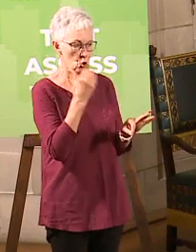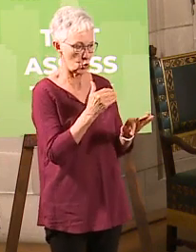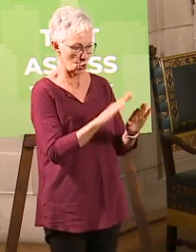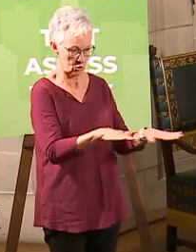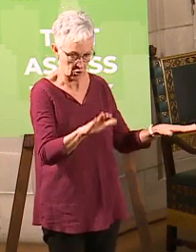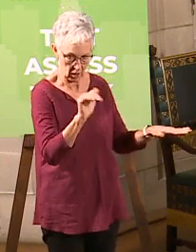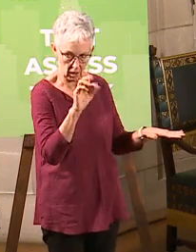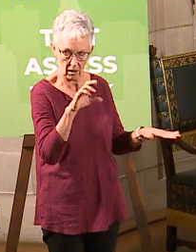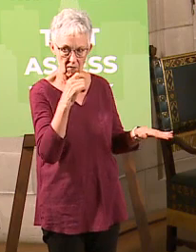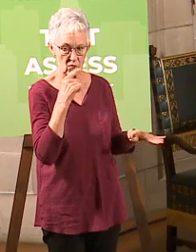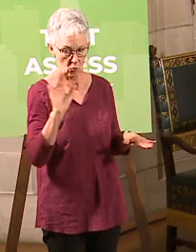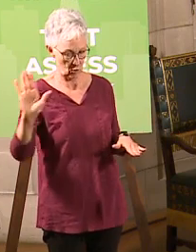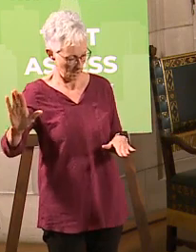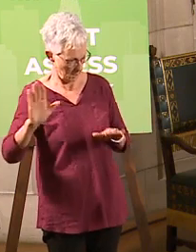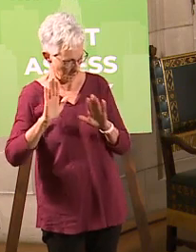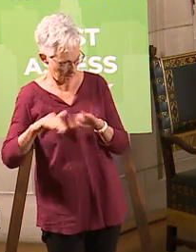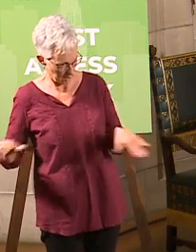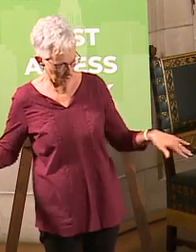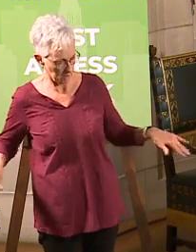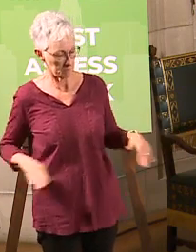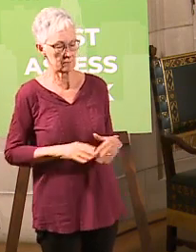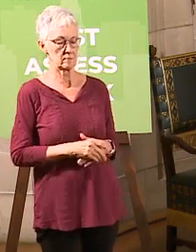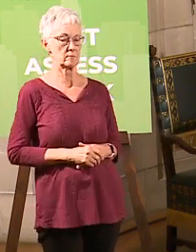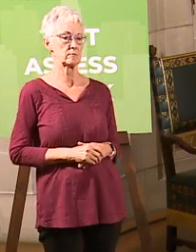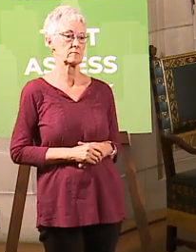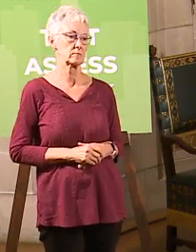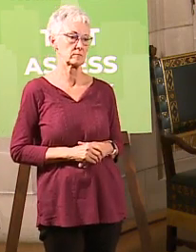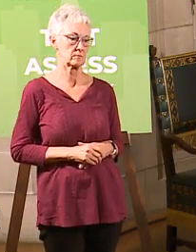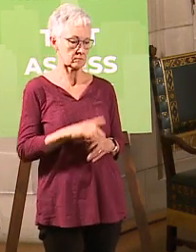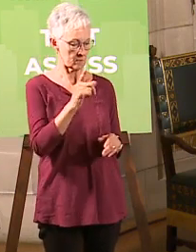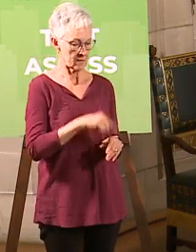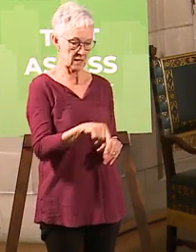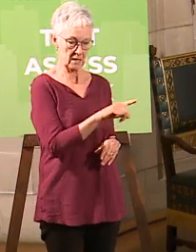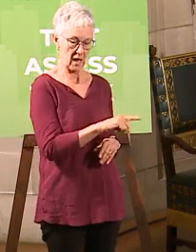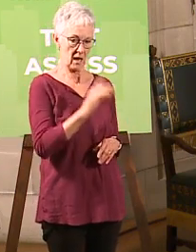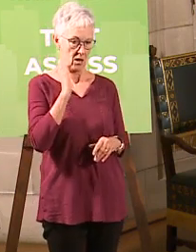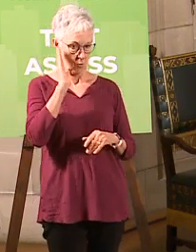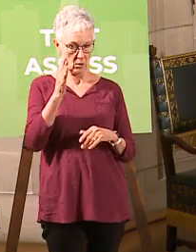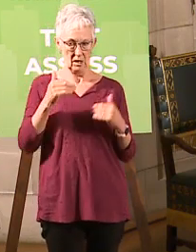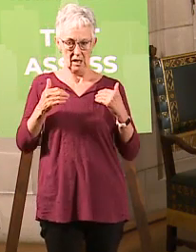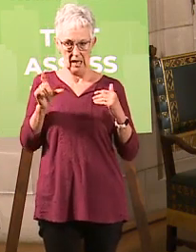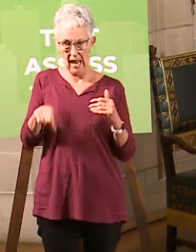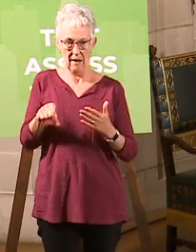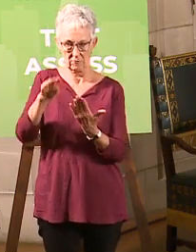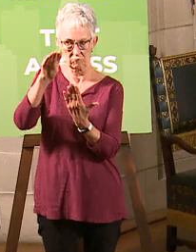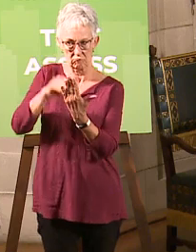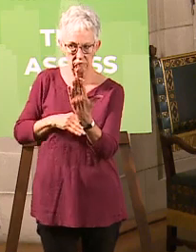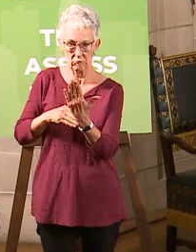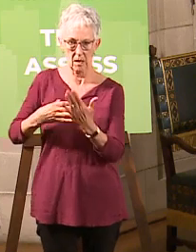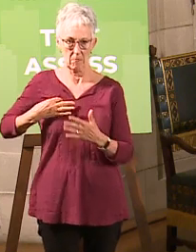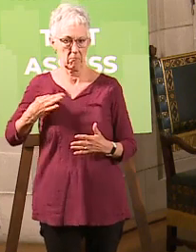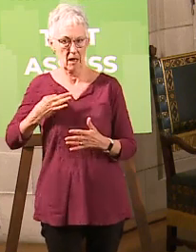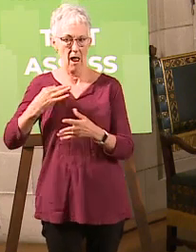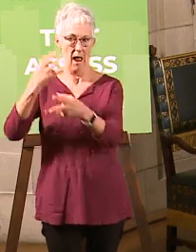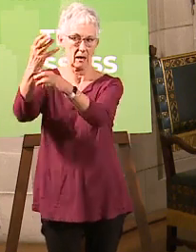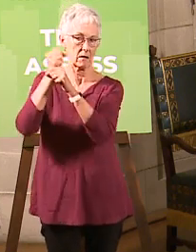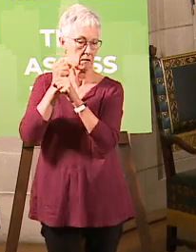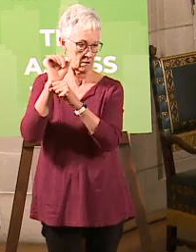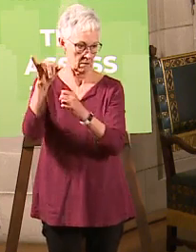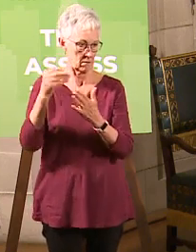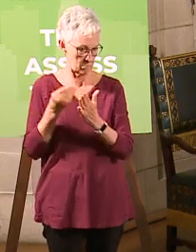children. I'm happy to announce the department's plan to use the CARE Fund dollars. We feel the use of these dollars will support family child